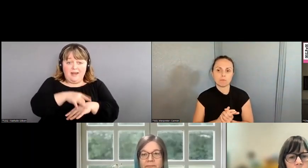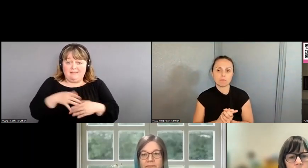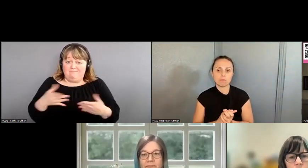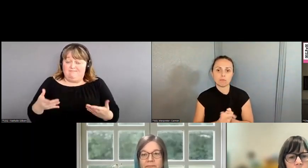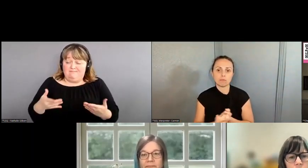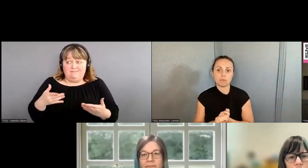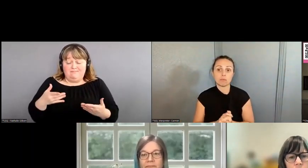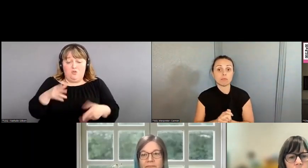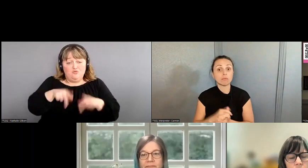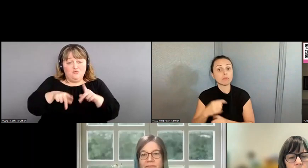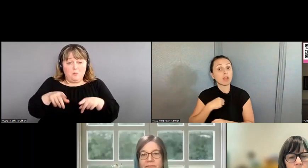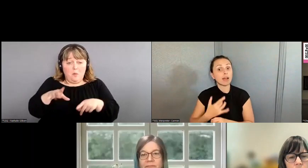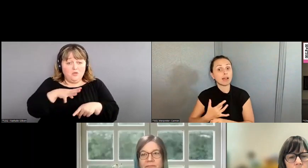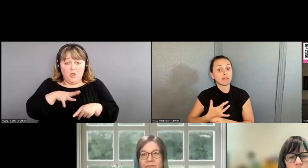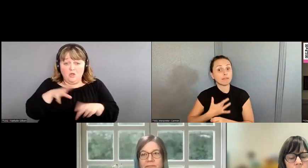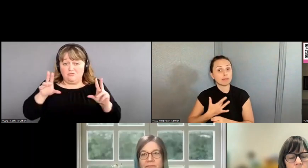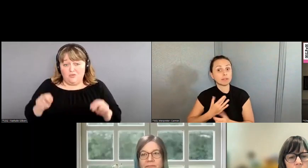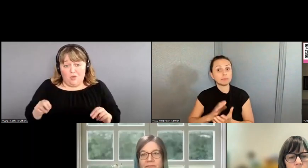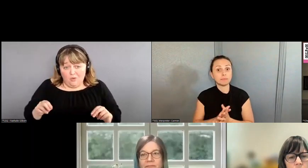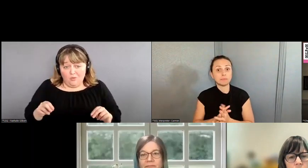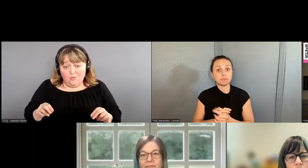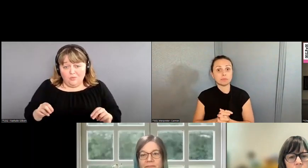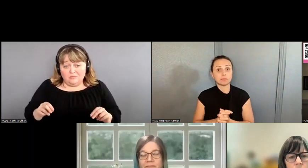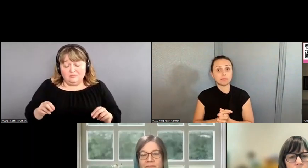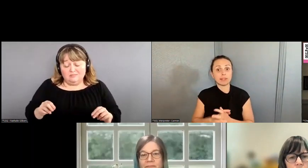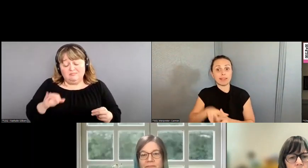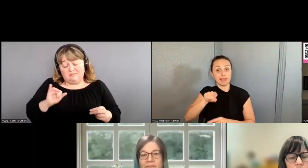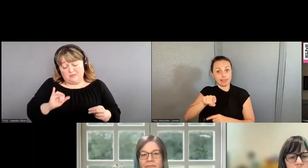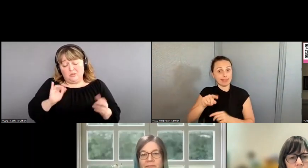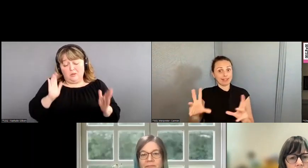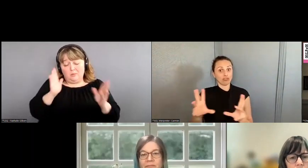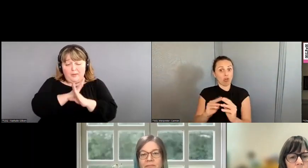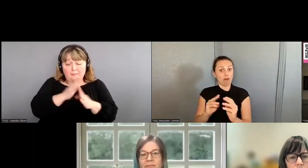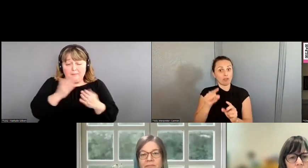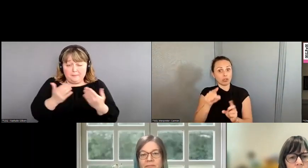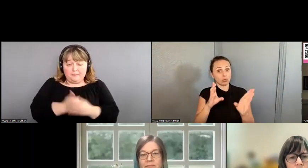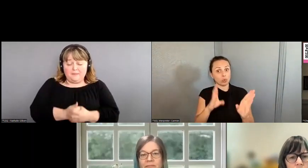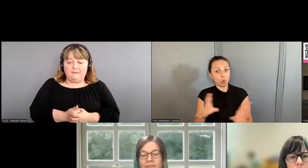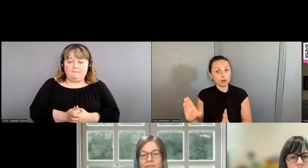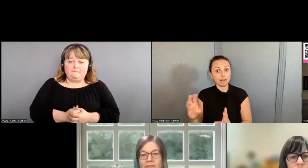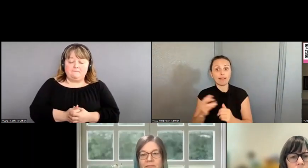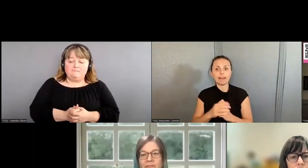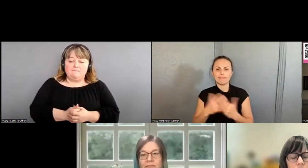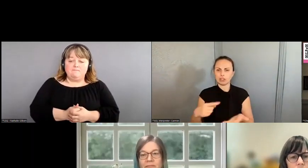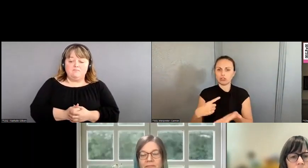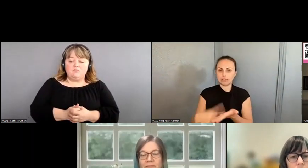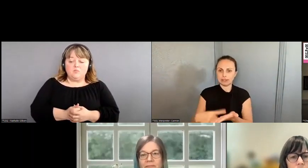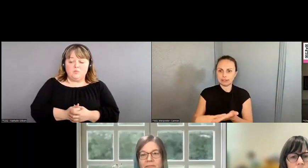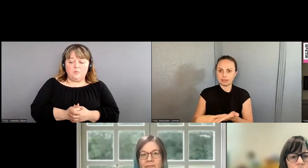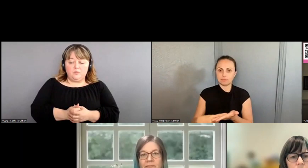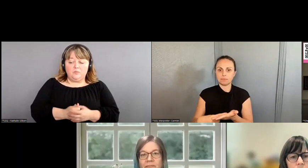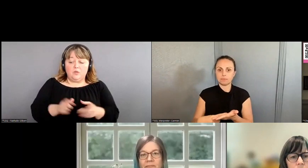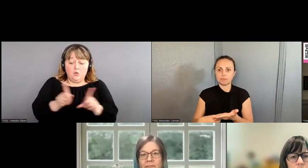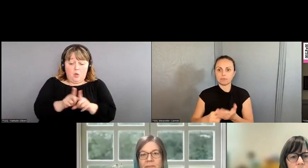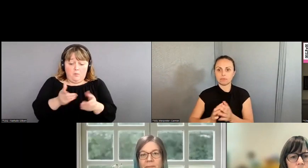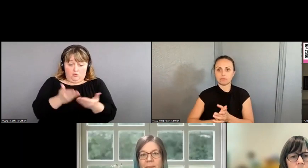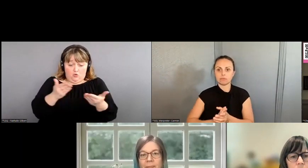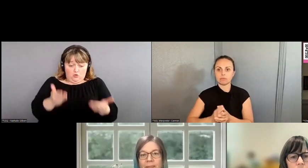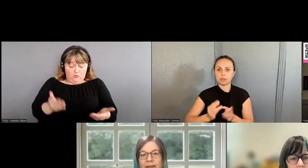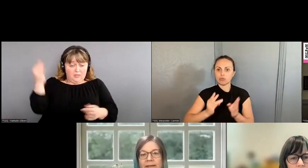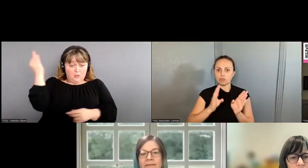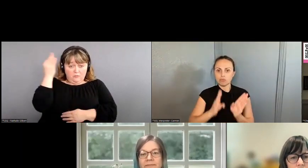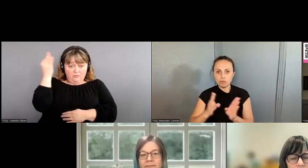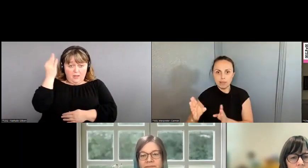that a conference like what you're organizing, and we had the discussion in the